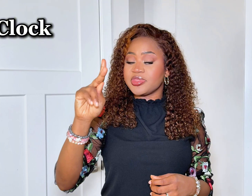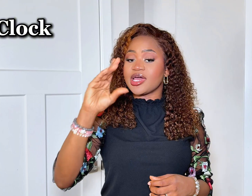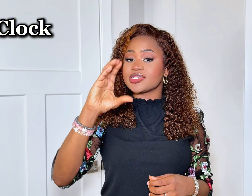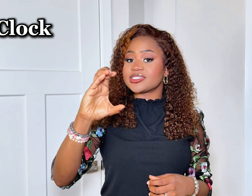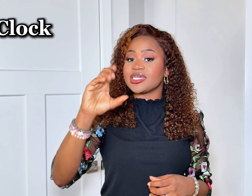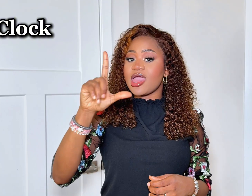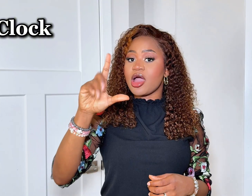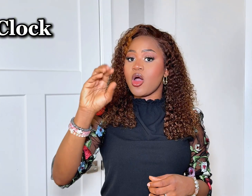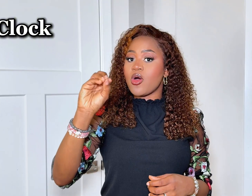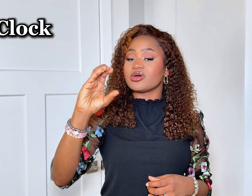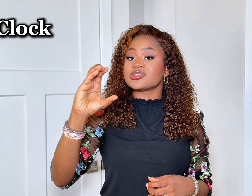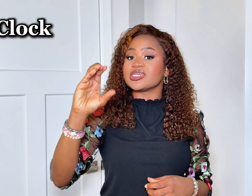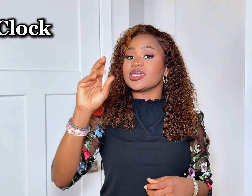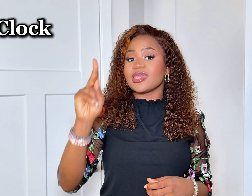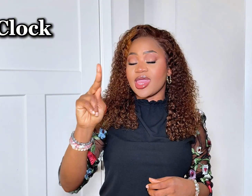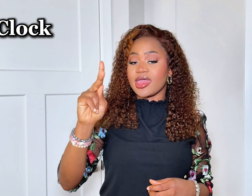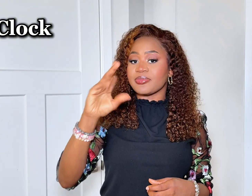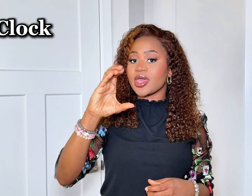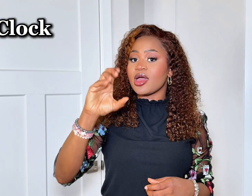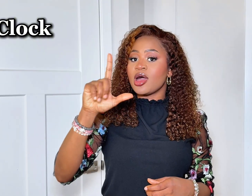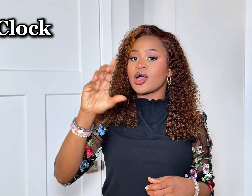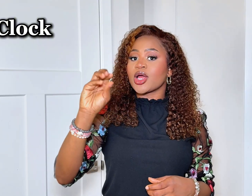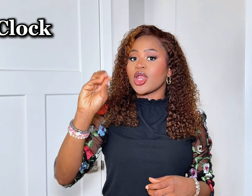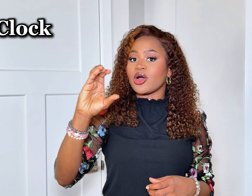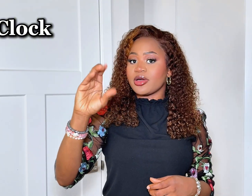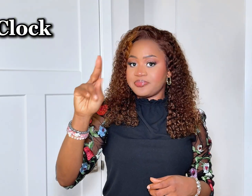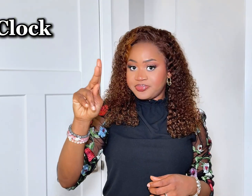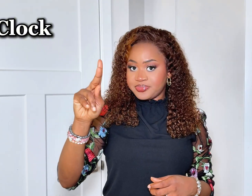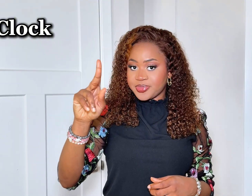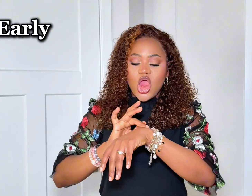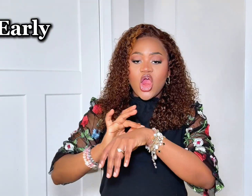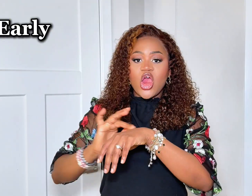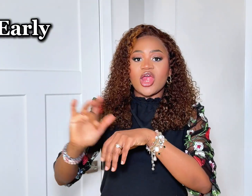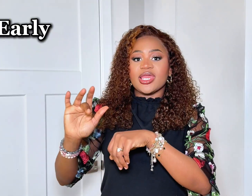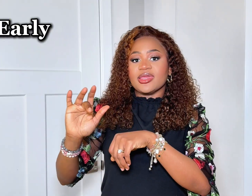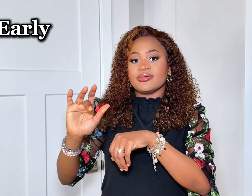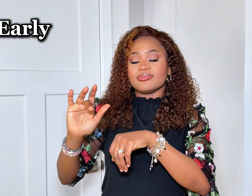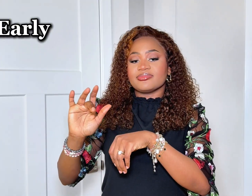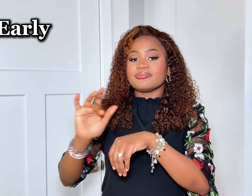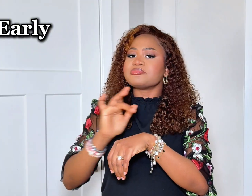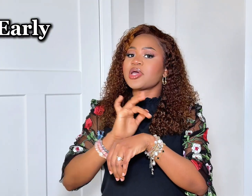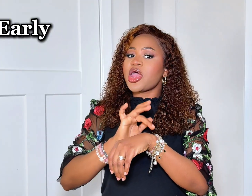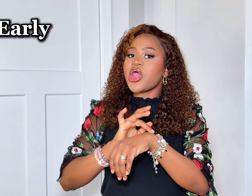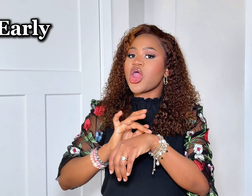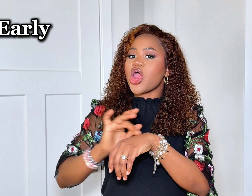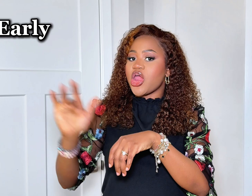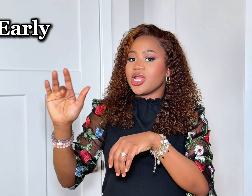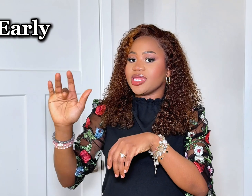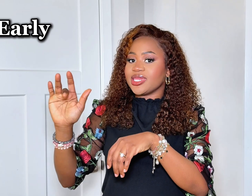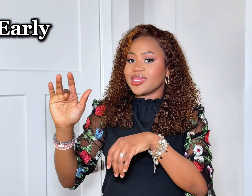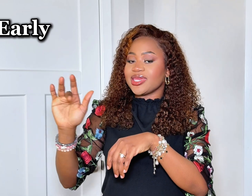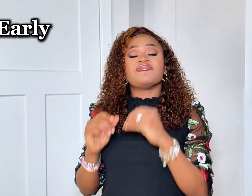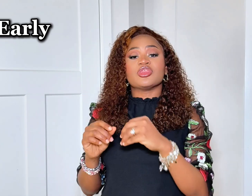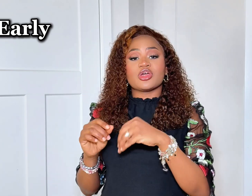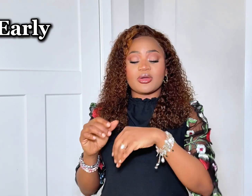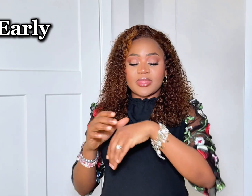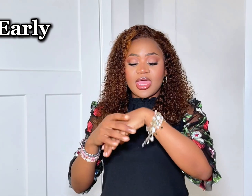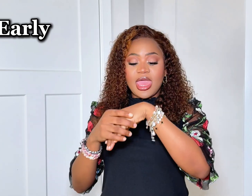Yeah, C-L-O-C-K. Clock. Early. Early. Have your non-dominant hand